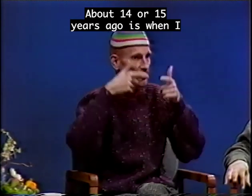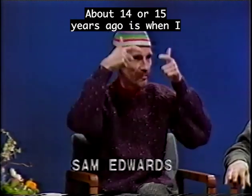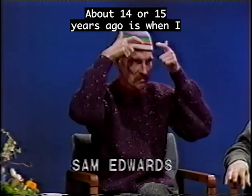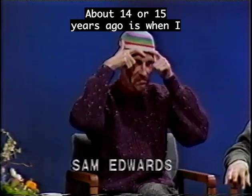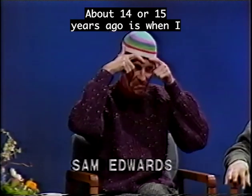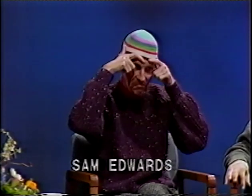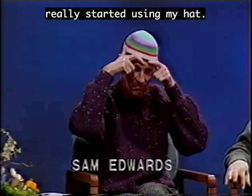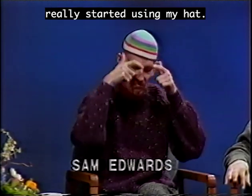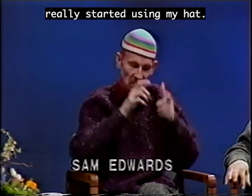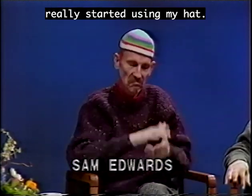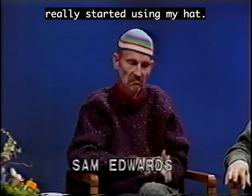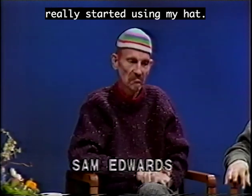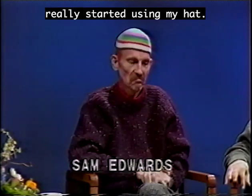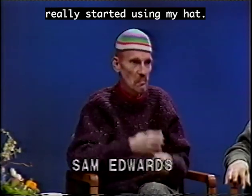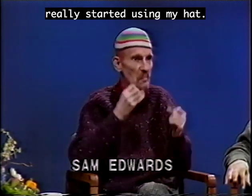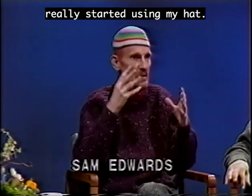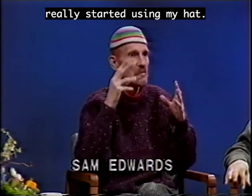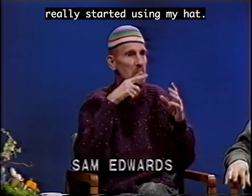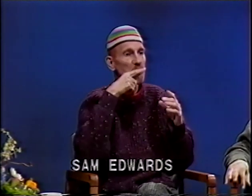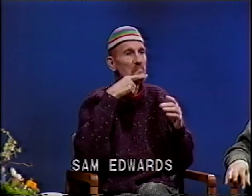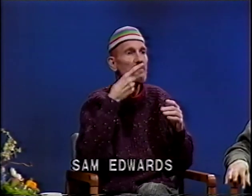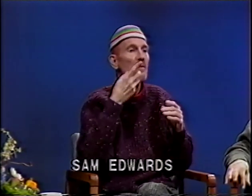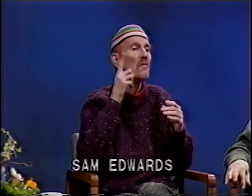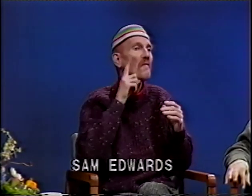ago is when I really started using my hat.